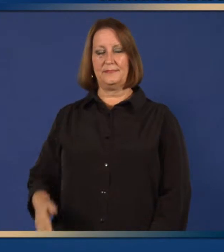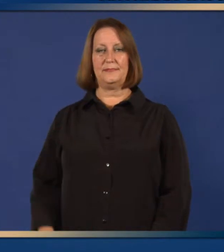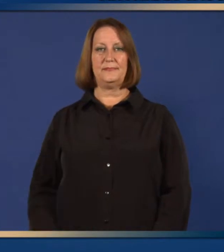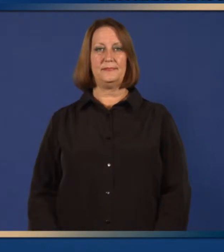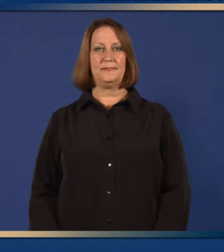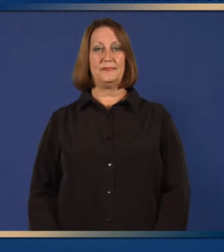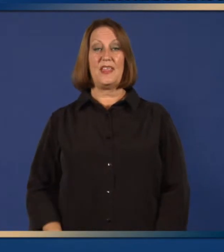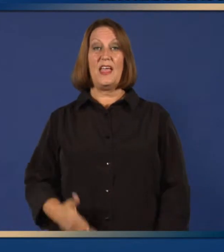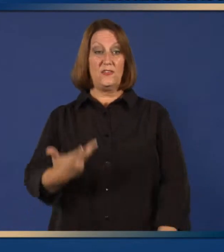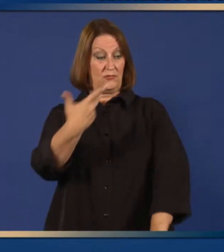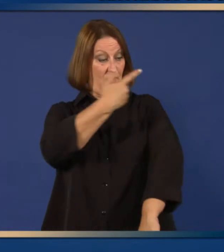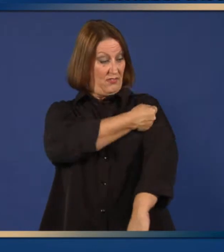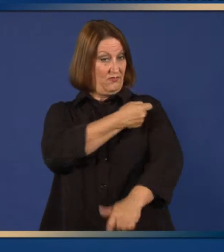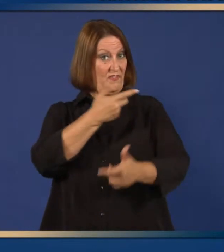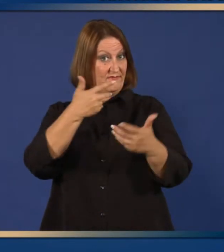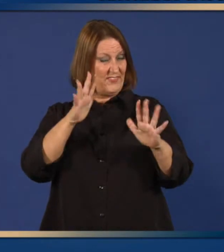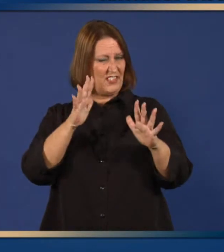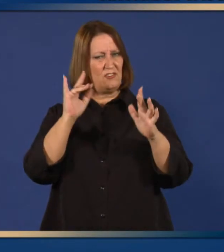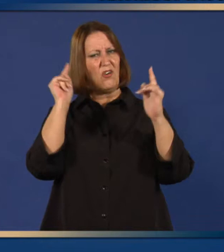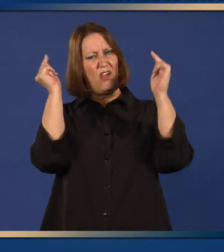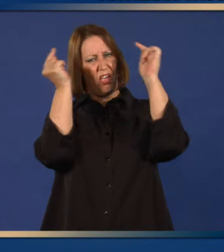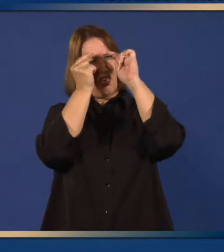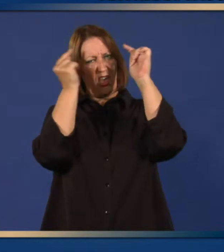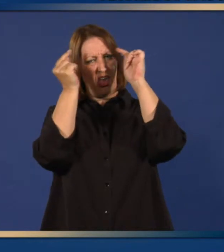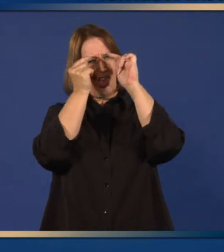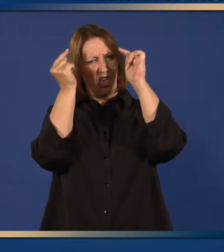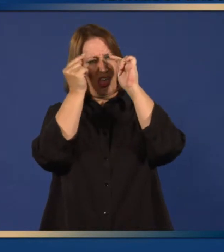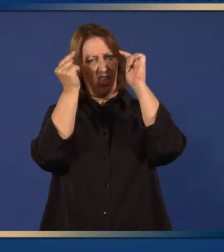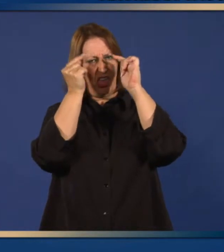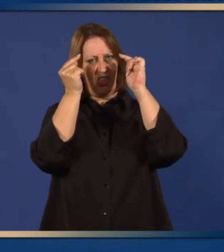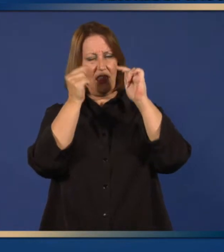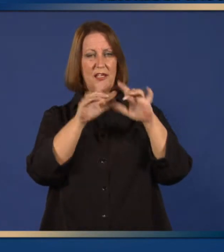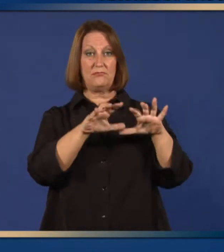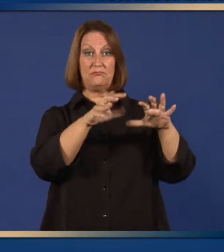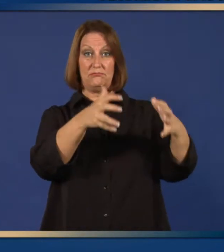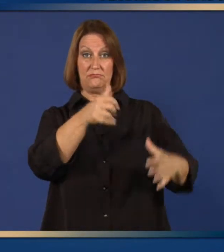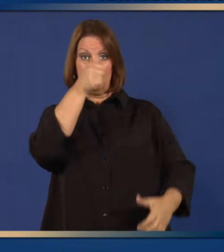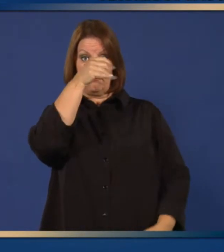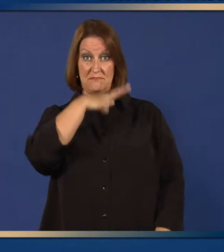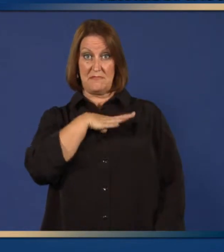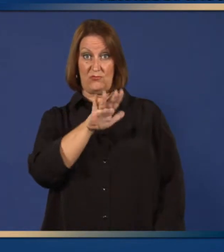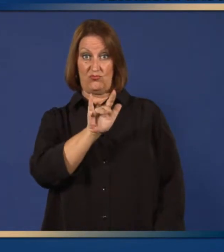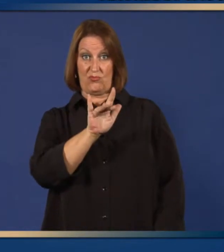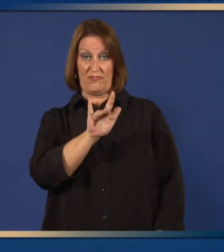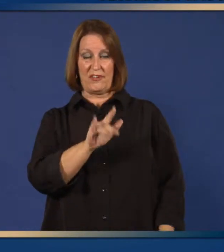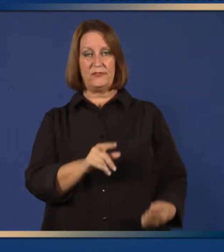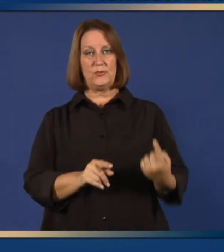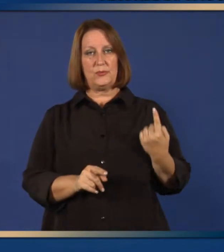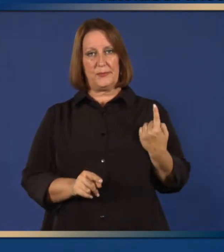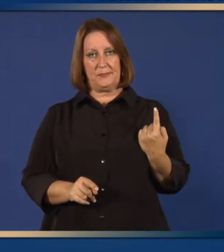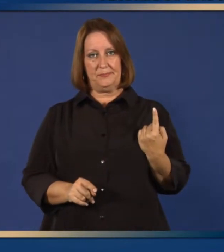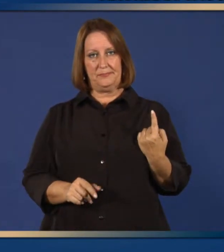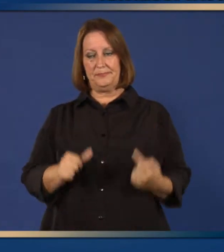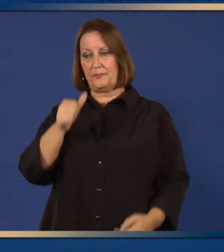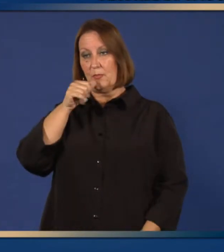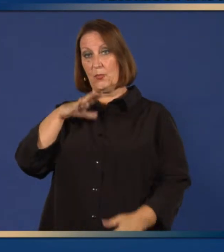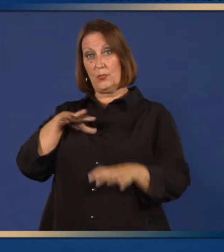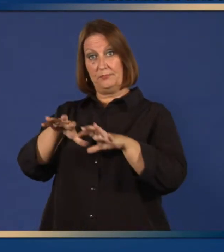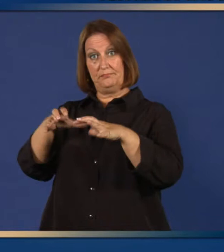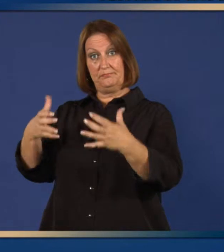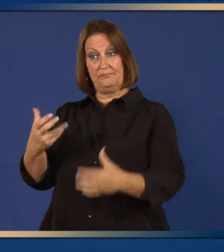Headaches, about 1 out of 25 men, and 1 out of 12 women.